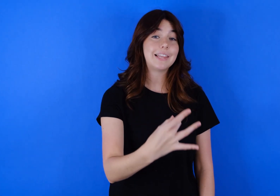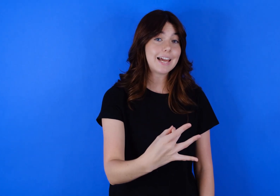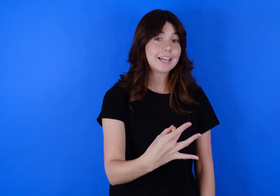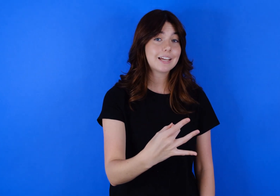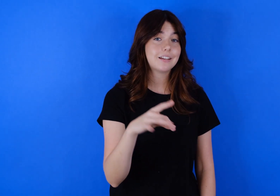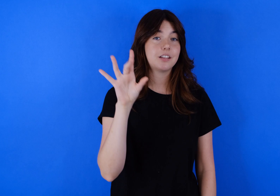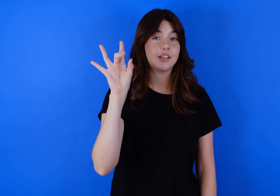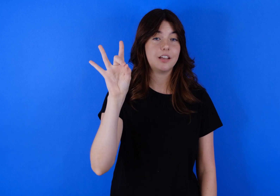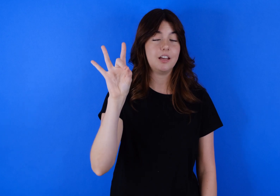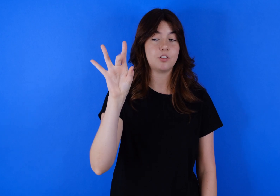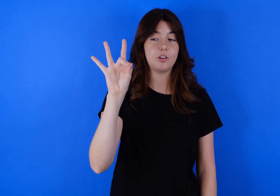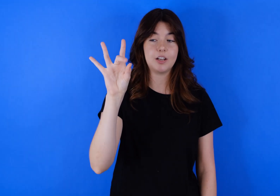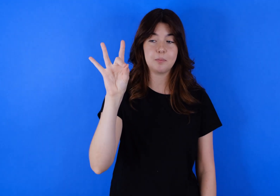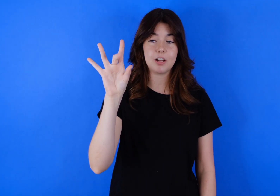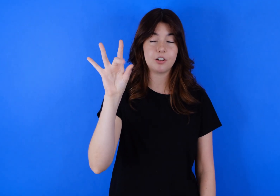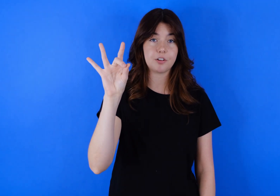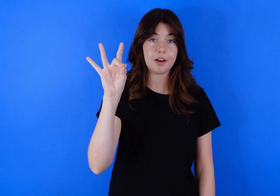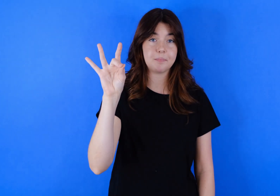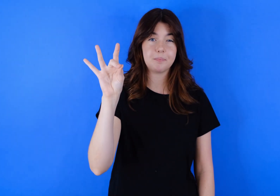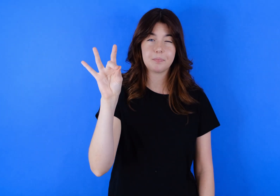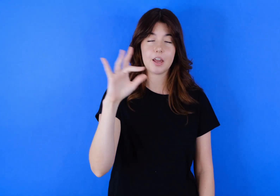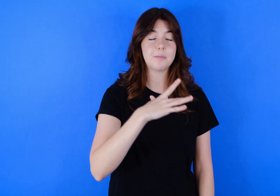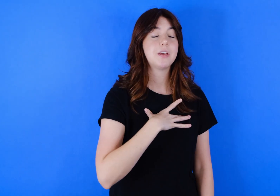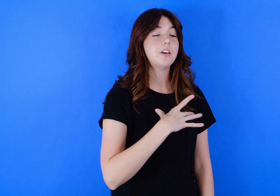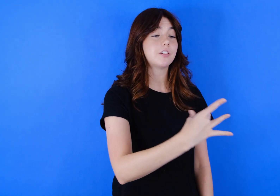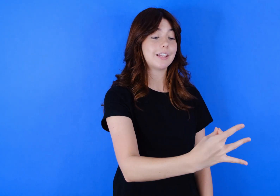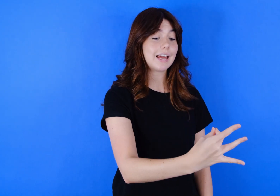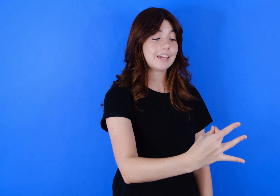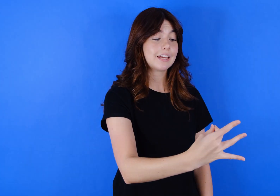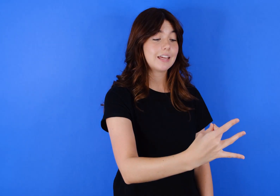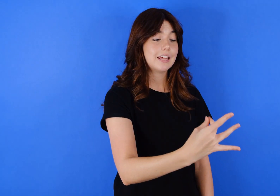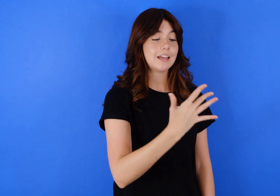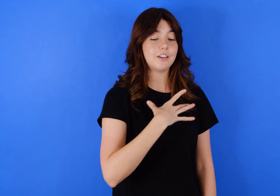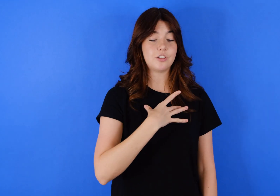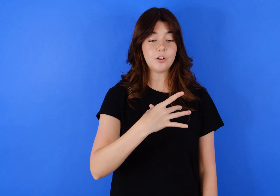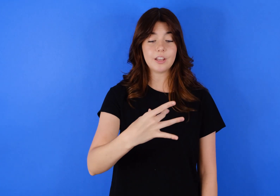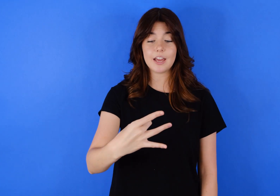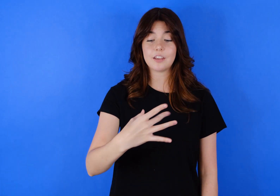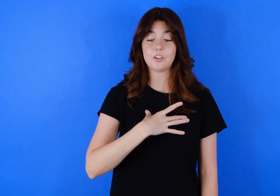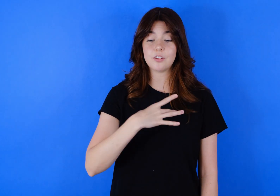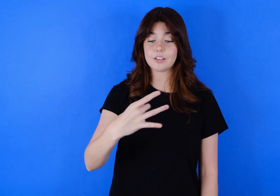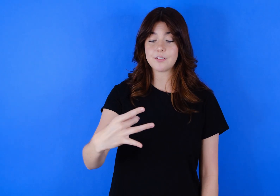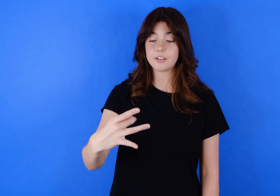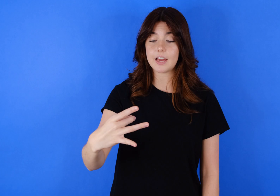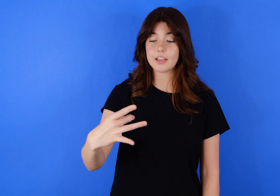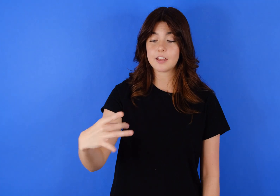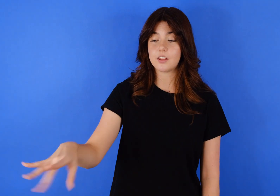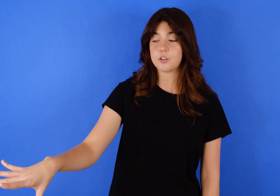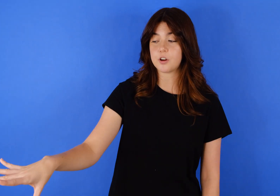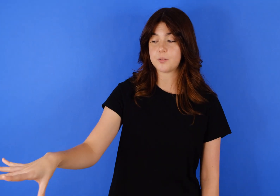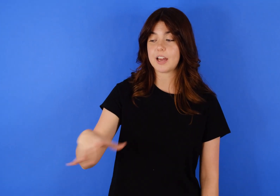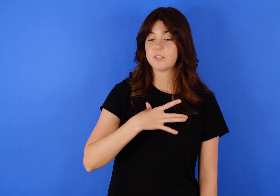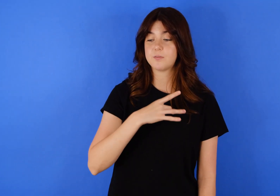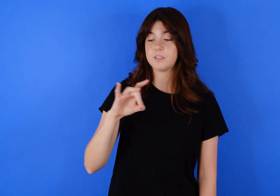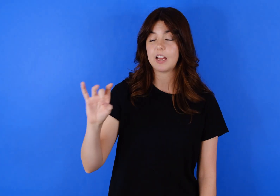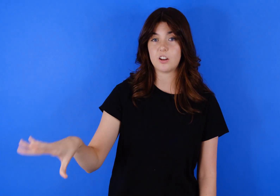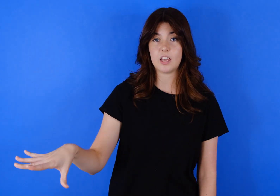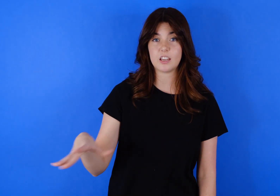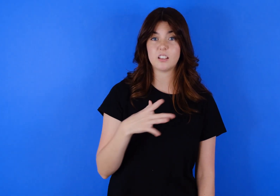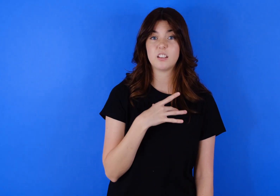like, it's only your middle and your thumb, okay? So like, and then don't like, you do the sign for like, and then you throw it away. I don't like it. I